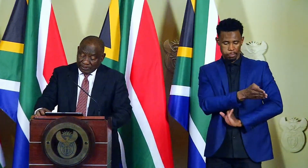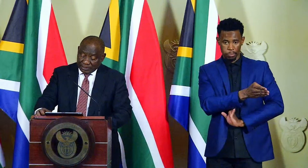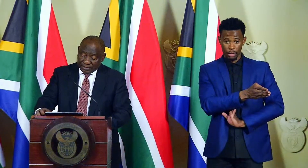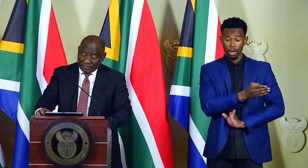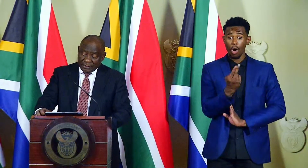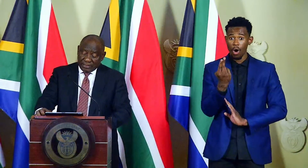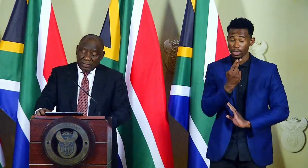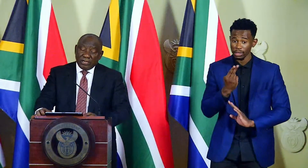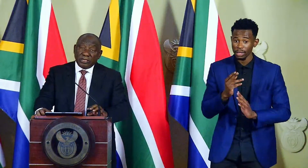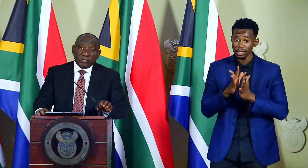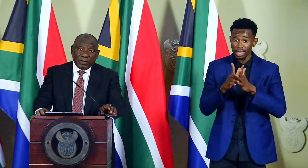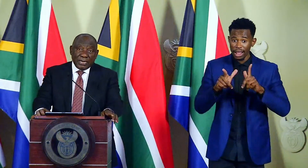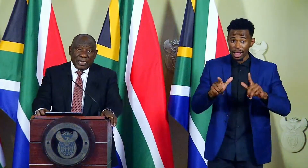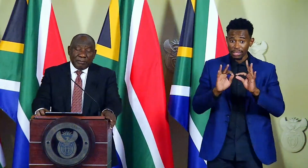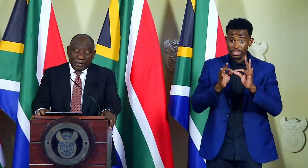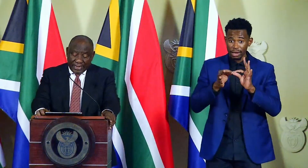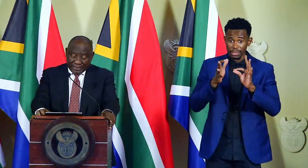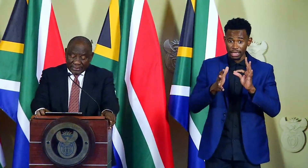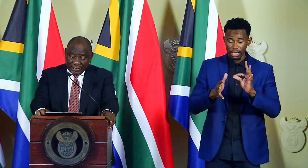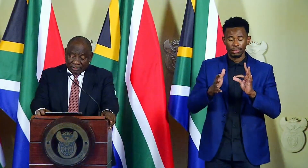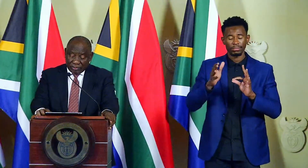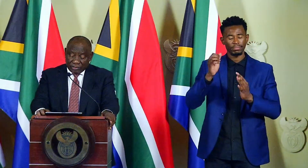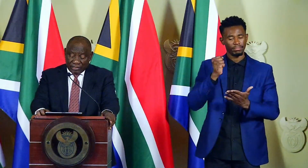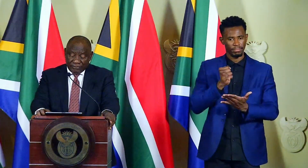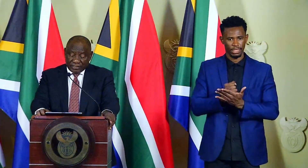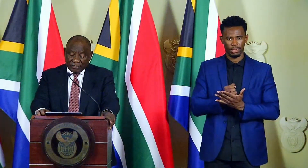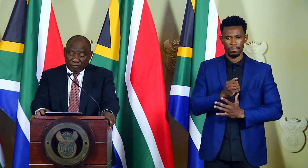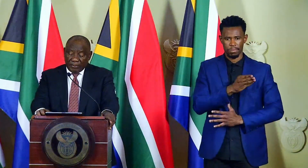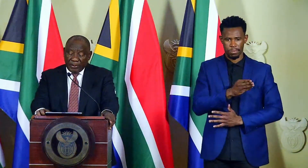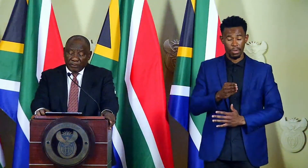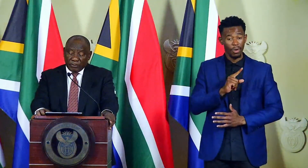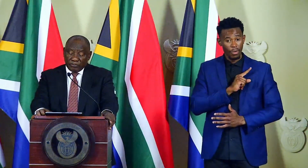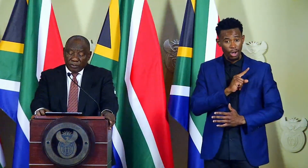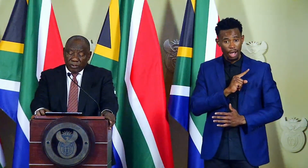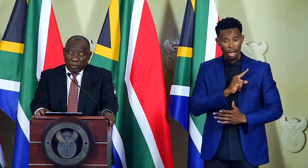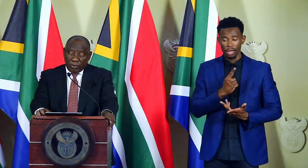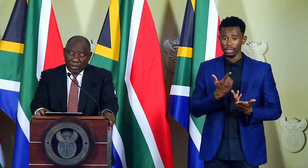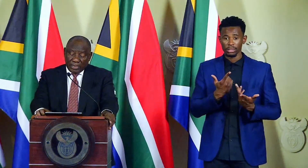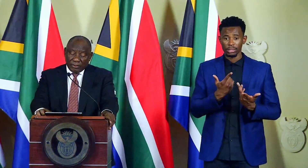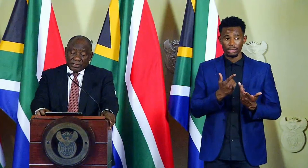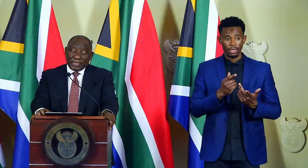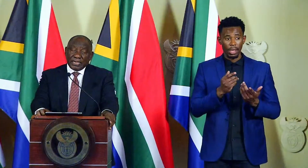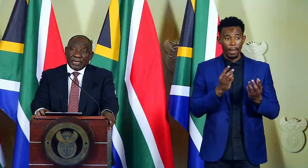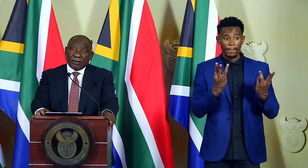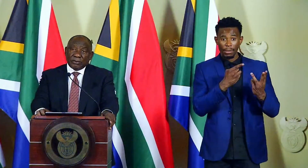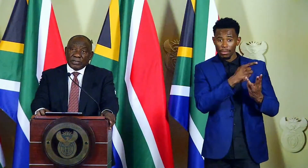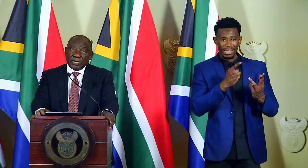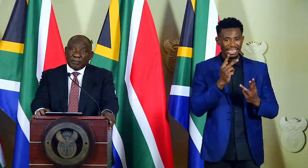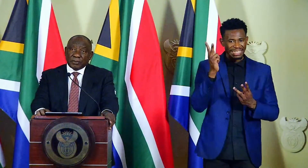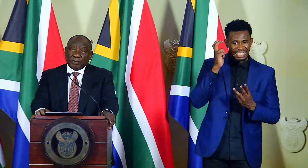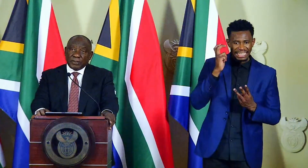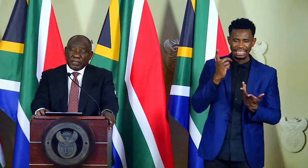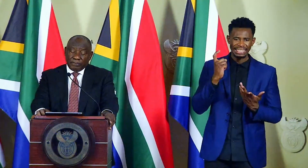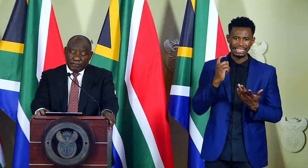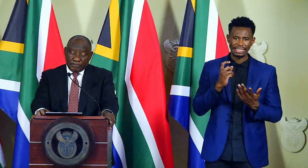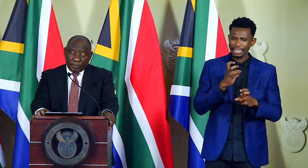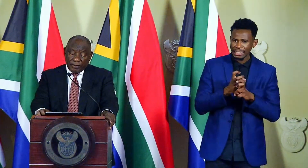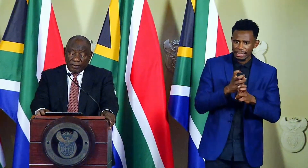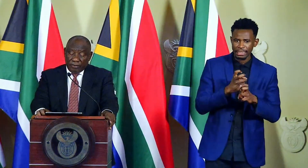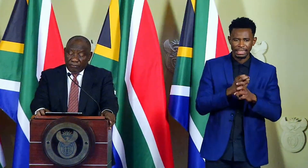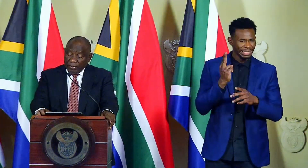language interpreters to enable access to services for people who cannot hear or hear